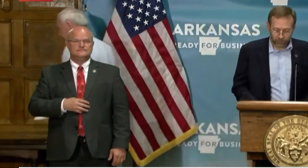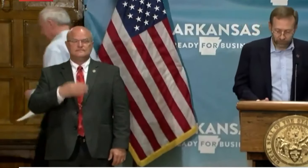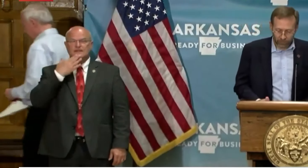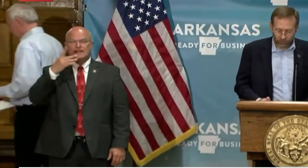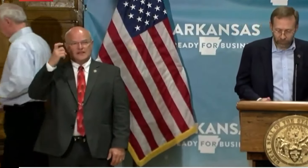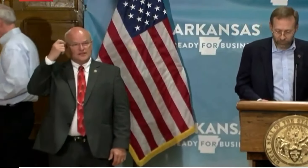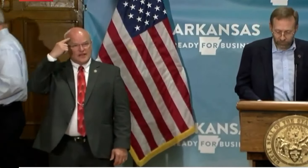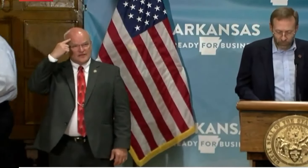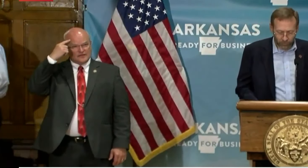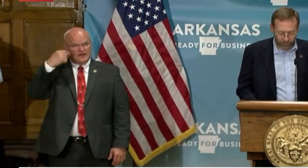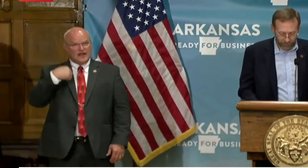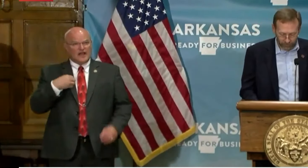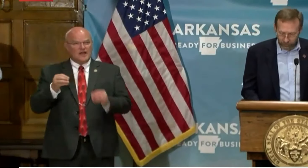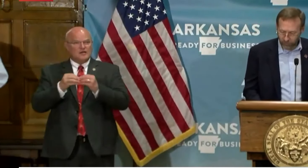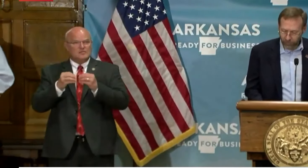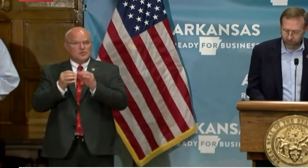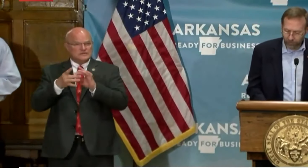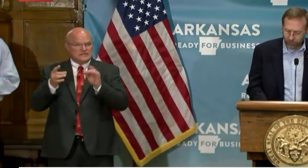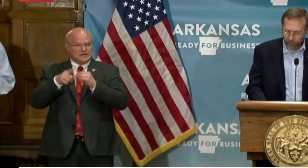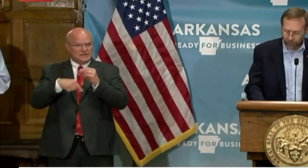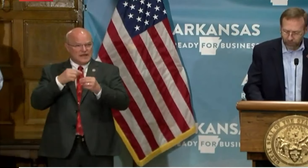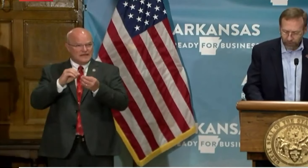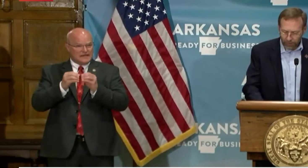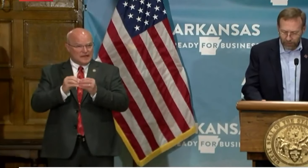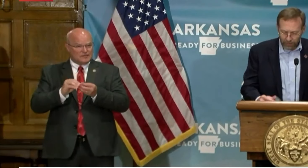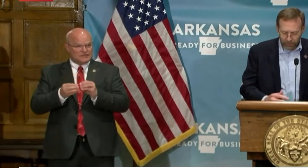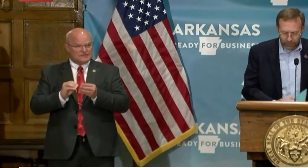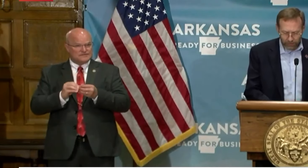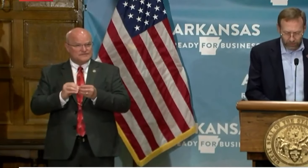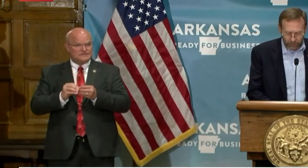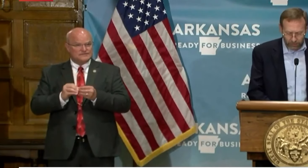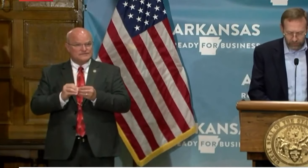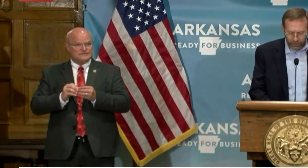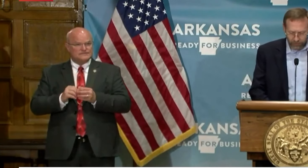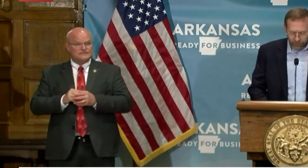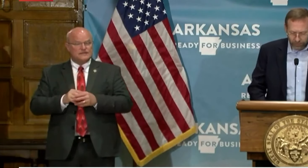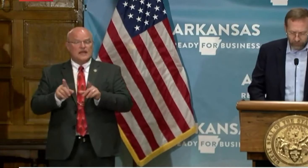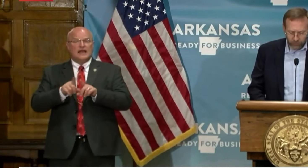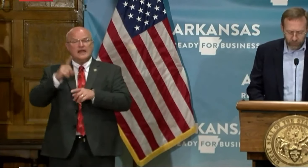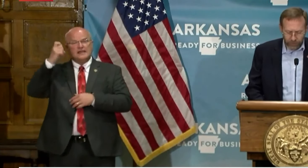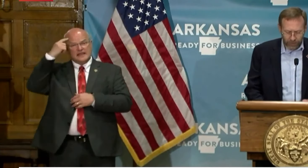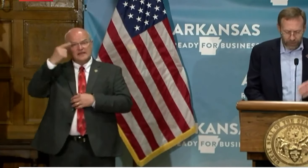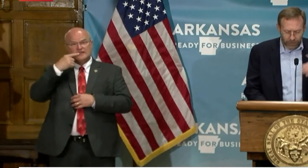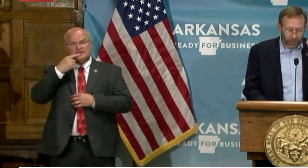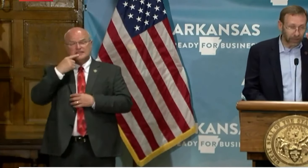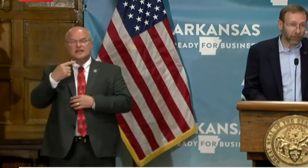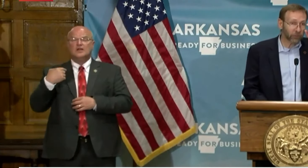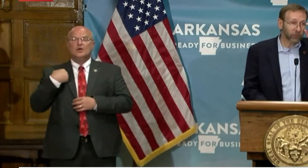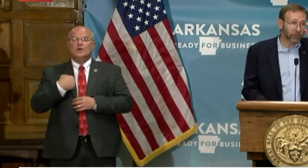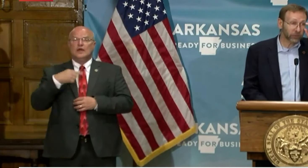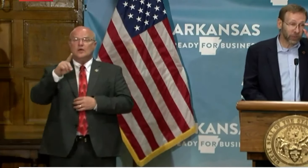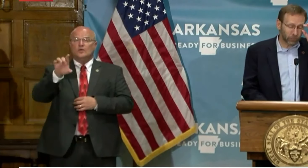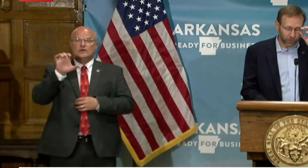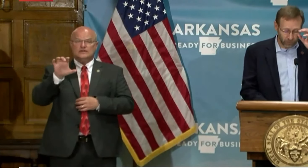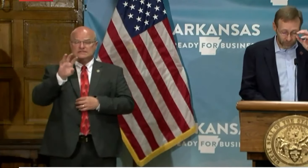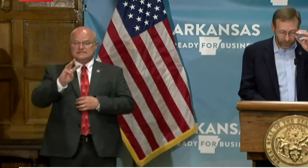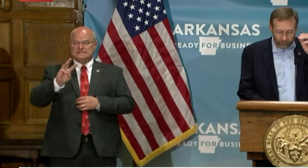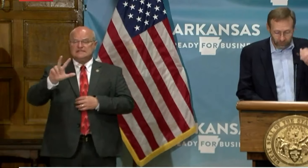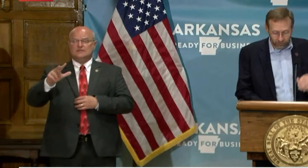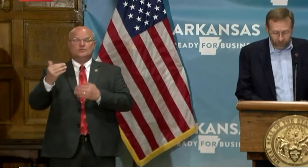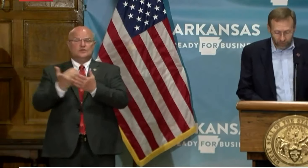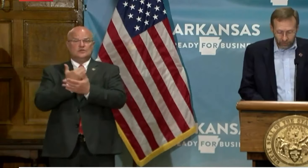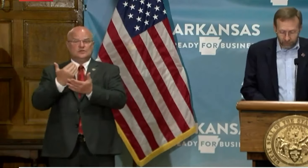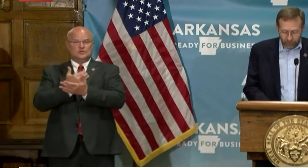Thank you, Governor. I'll just give a few more details on the numbers. As the Governor mentioned, we had 163